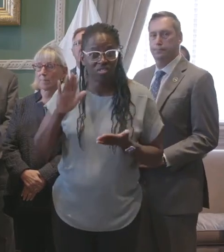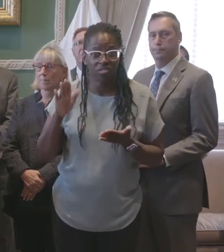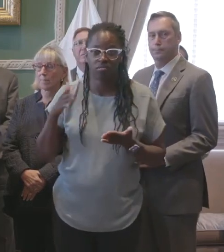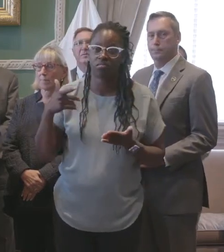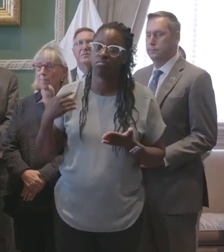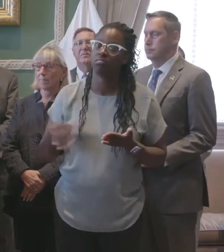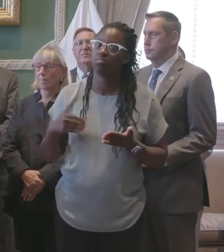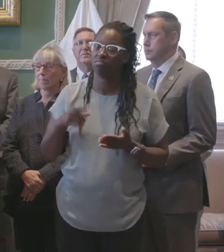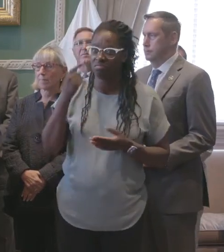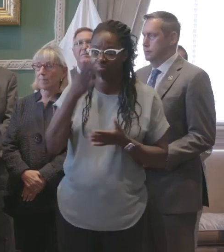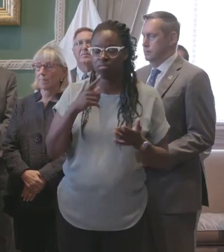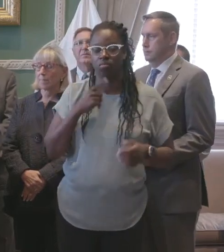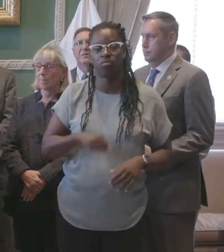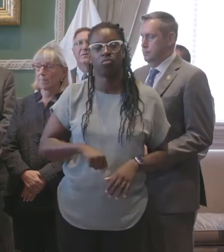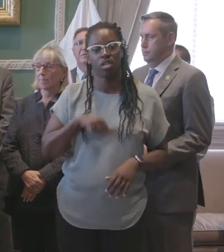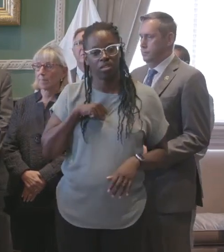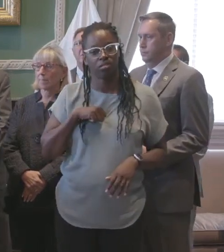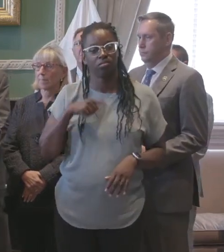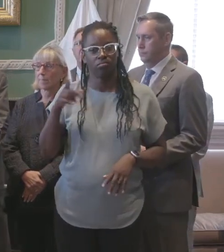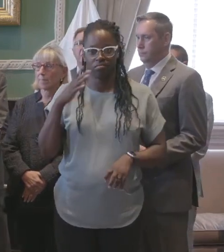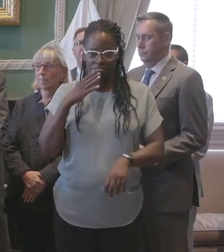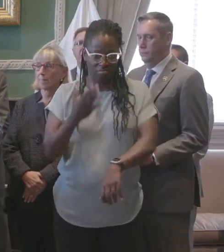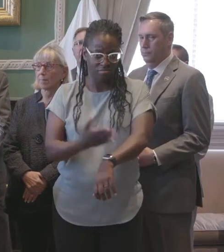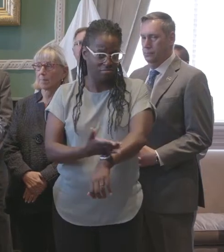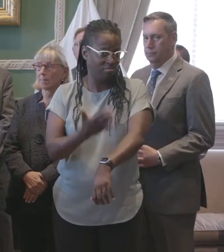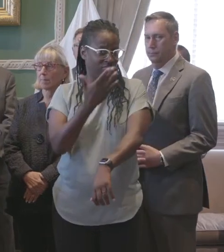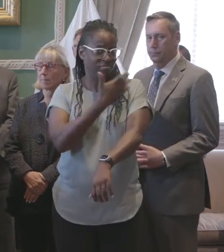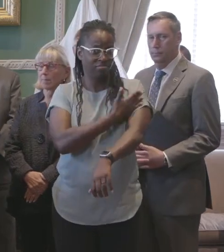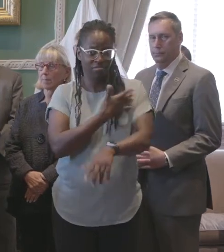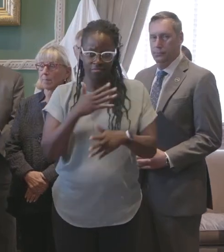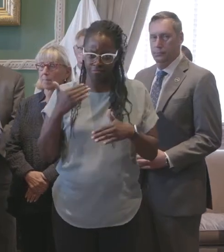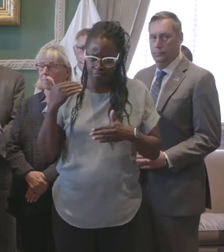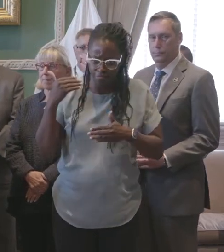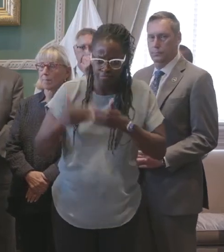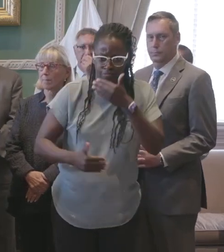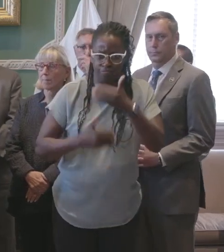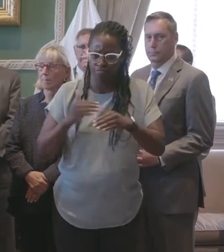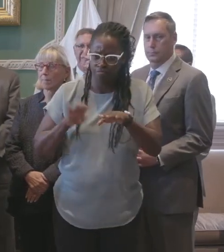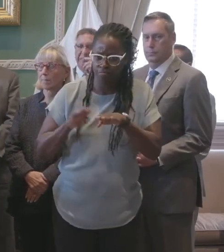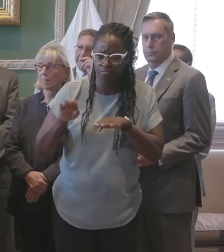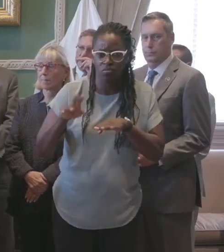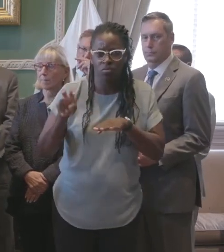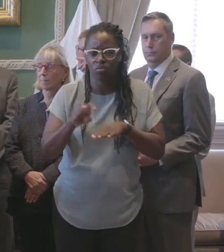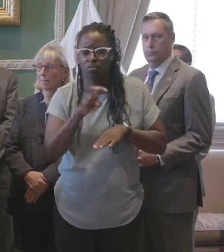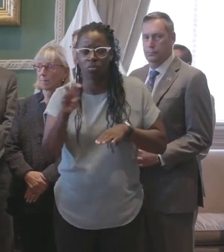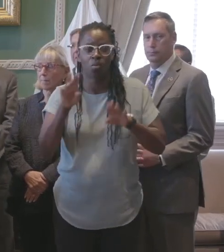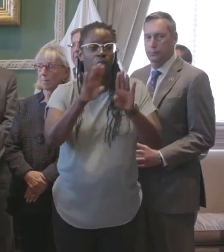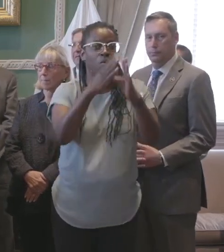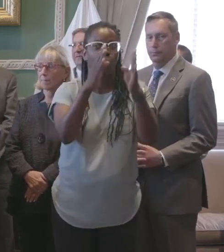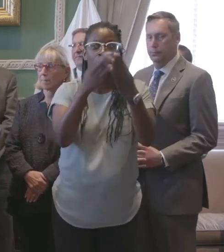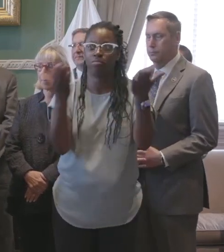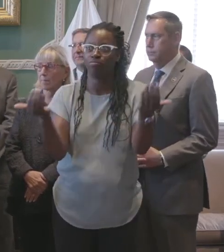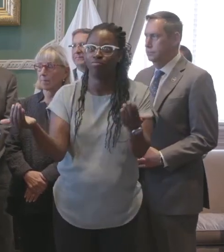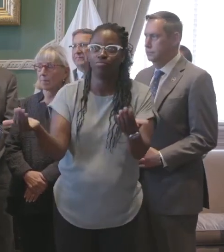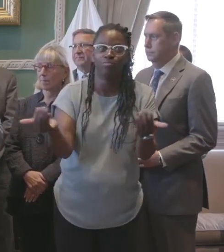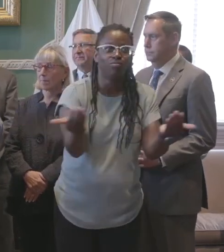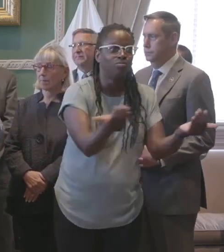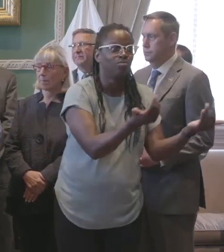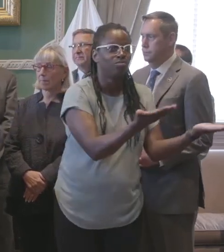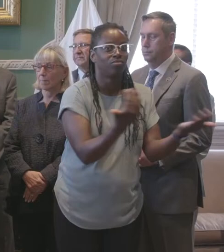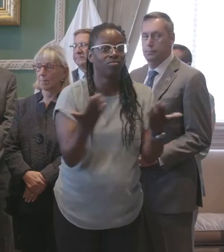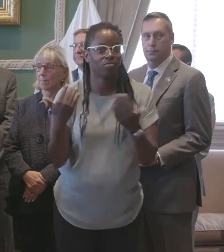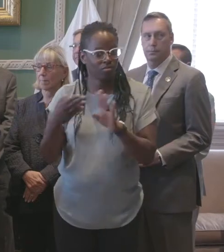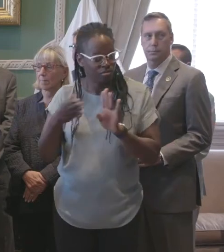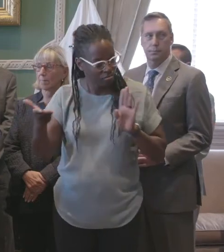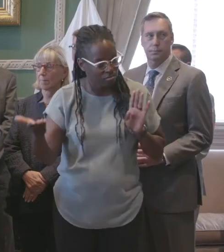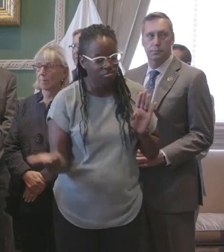proud to be taking that step and making sure that we're creating new pathways for folks to be able to get education into the education system and